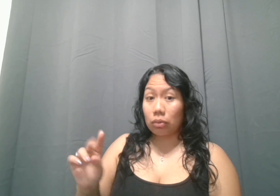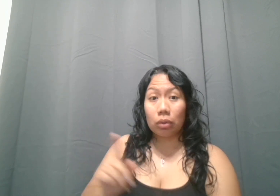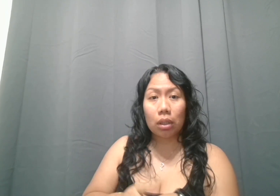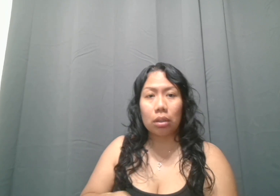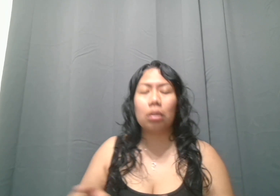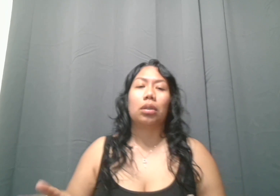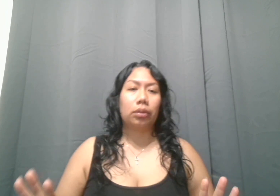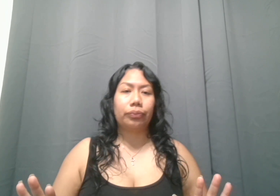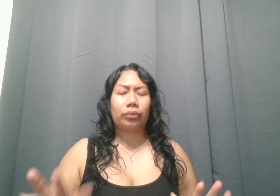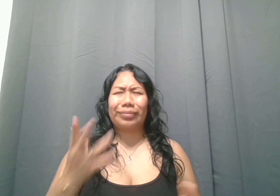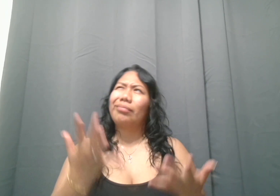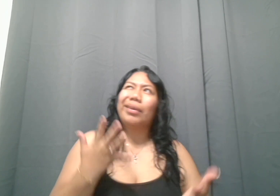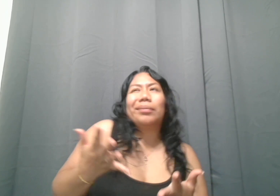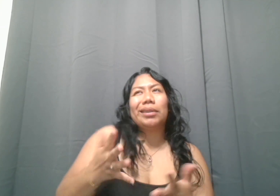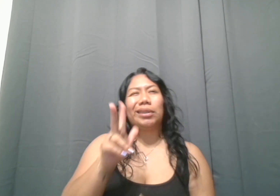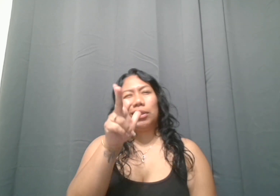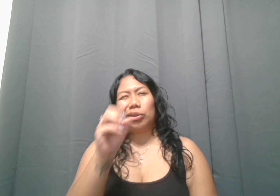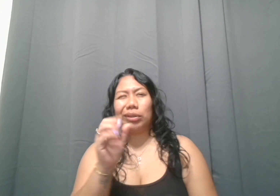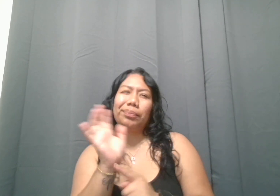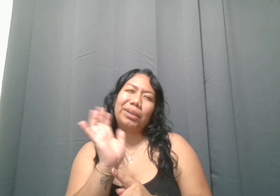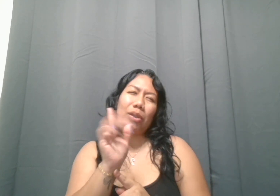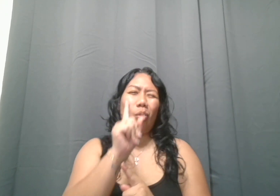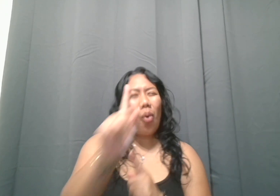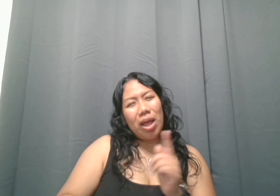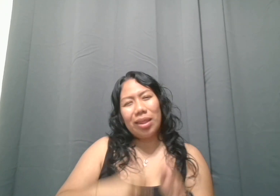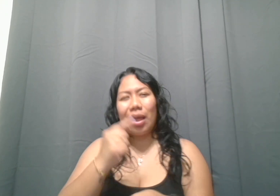requires 30 minutes to an hour, it's ready to bake.